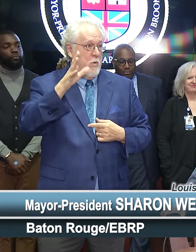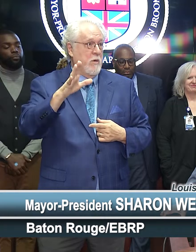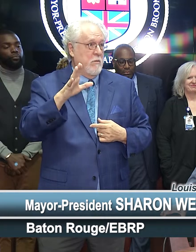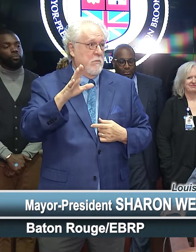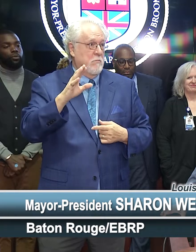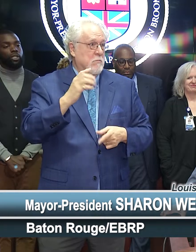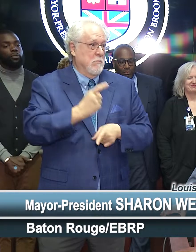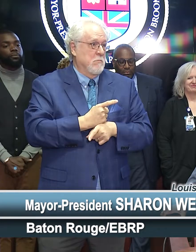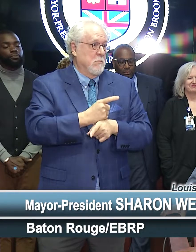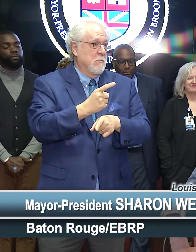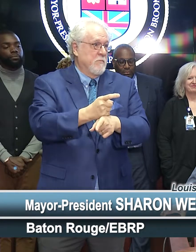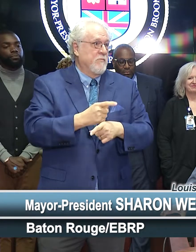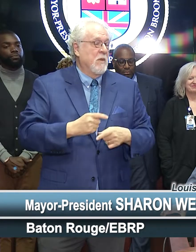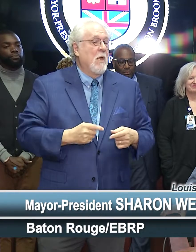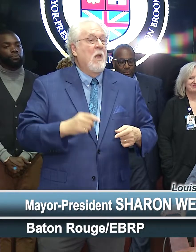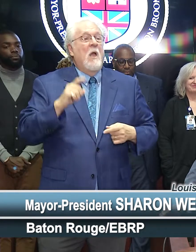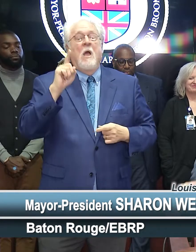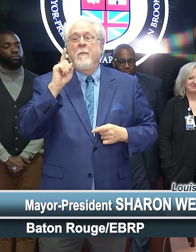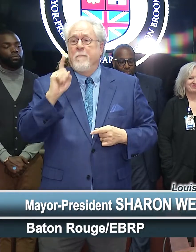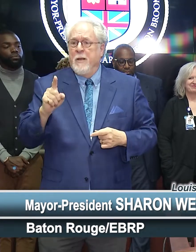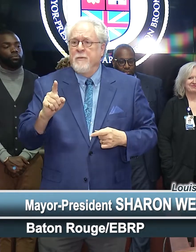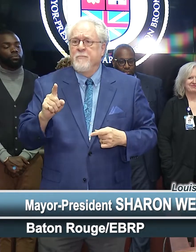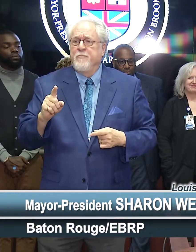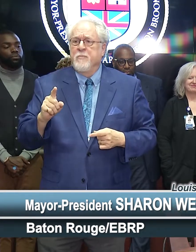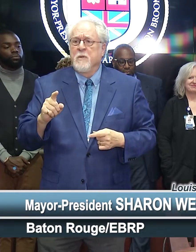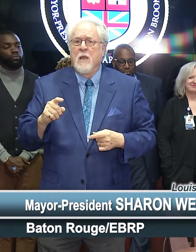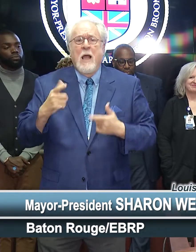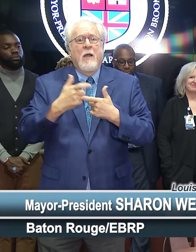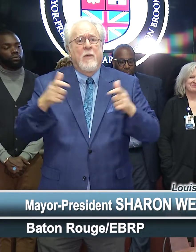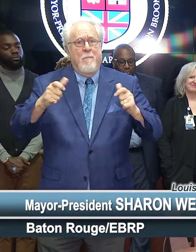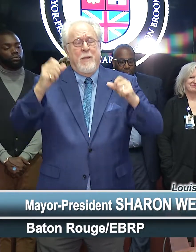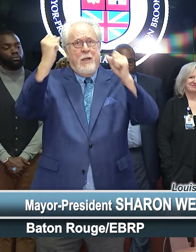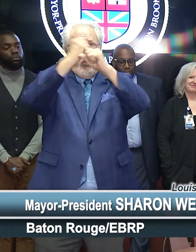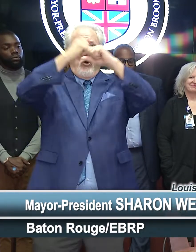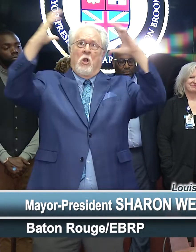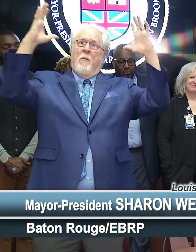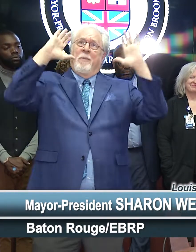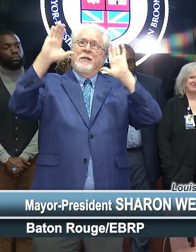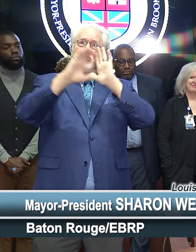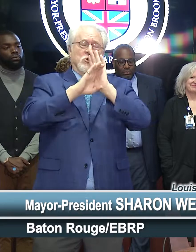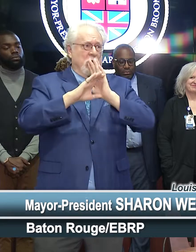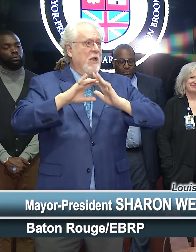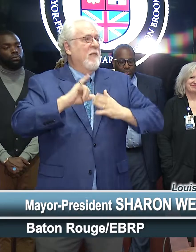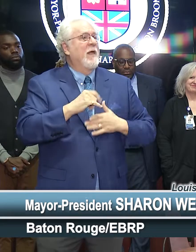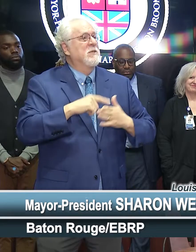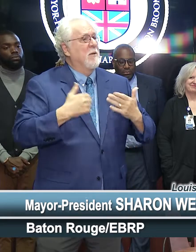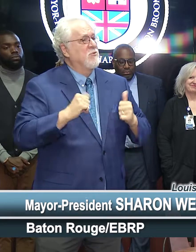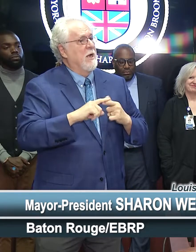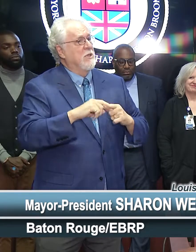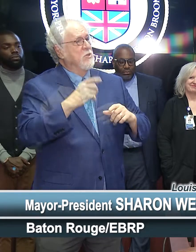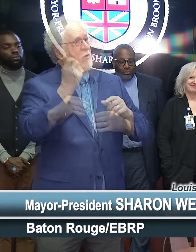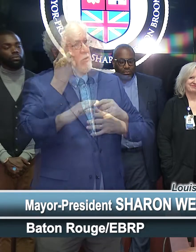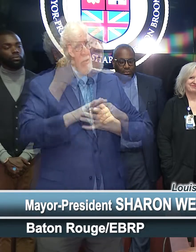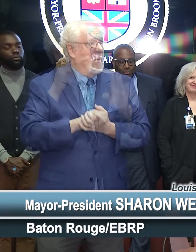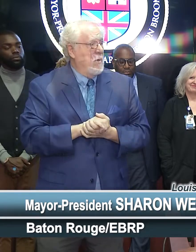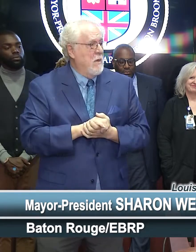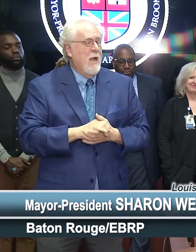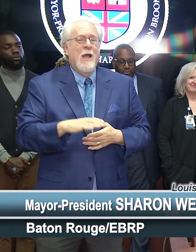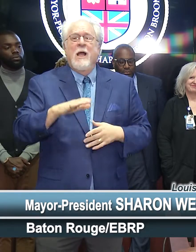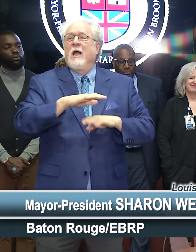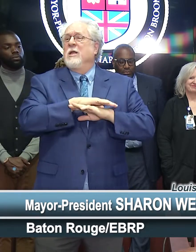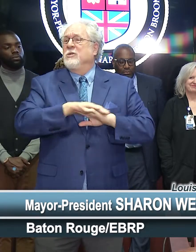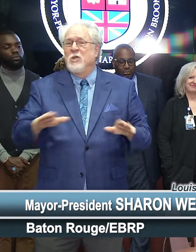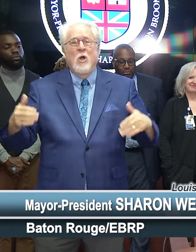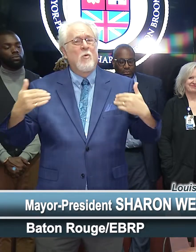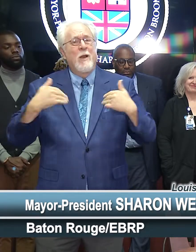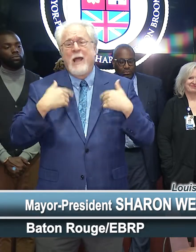be adequate. But the bigger picture here, and this is what I've tried to get everybody to understand, don't